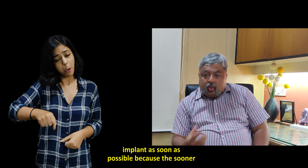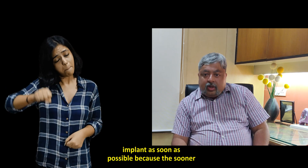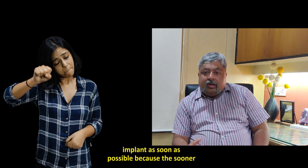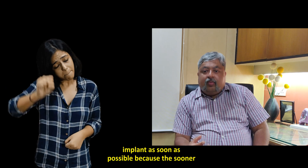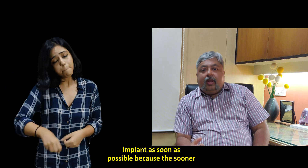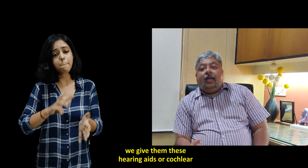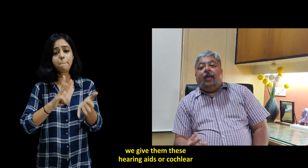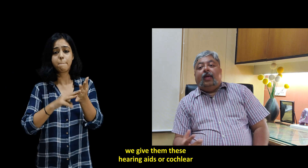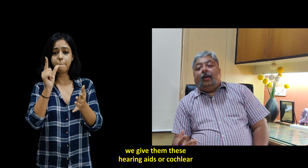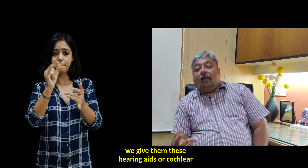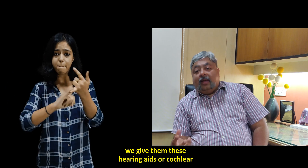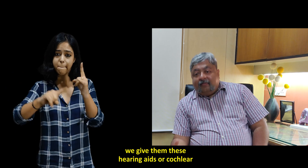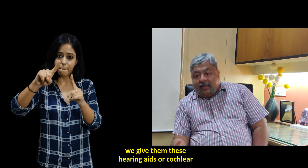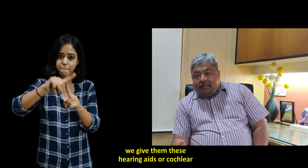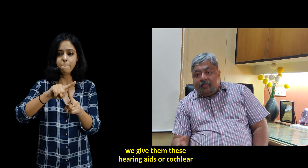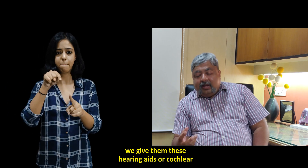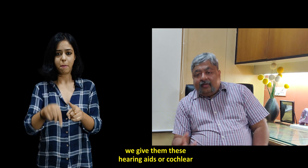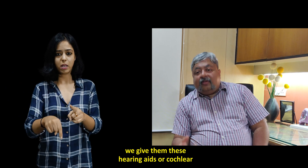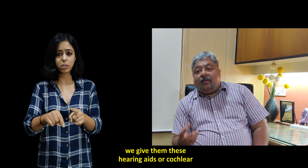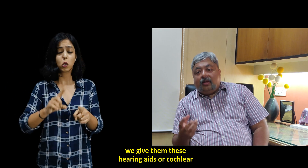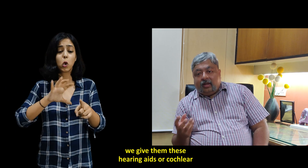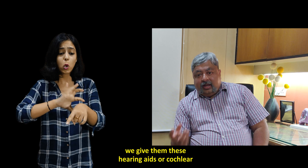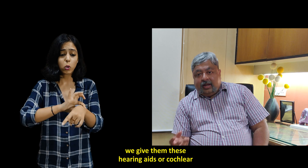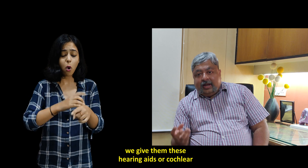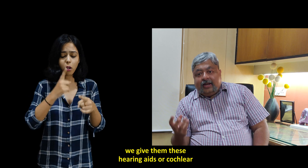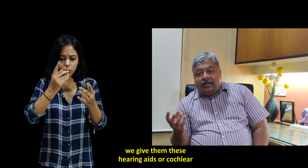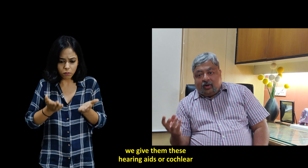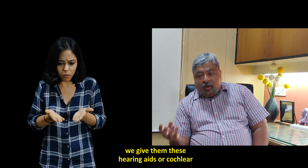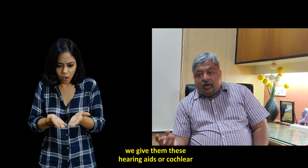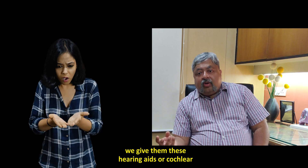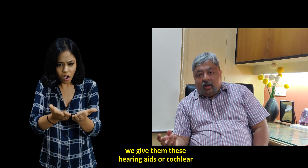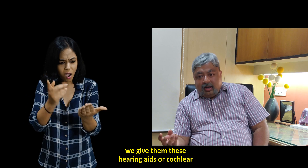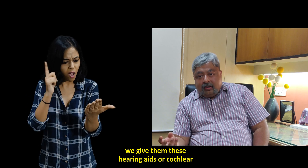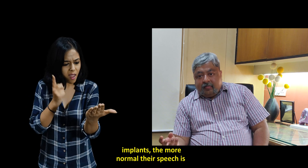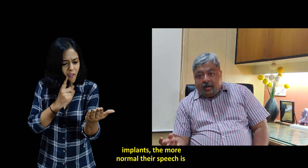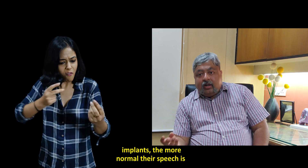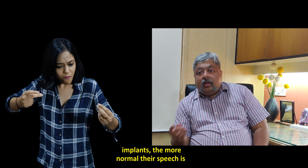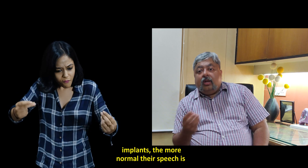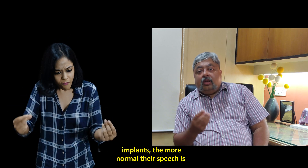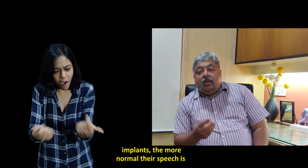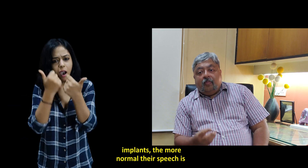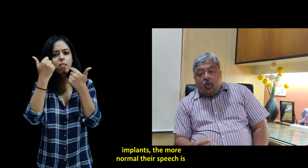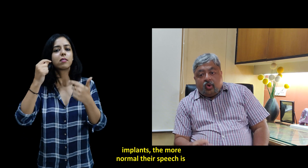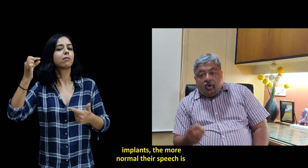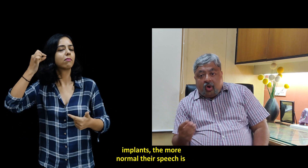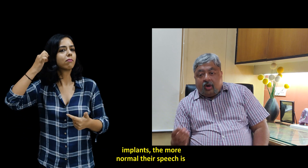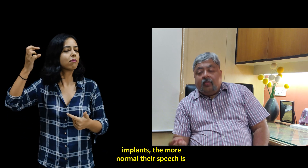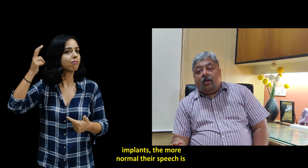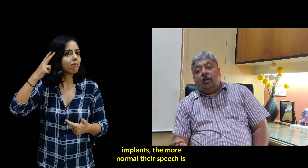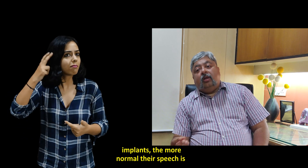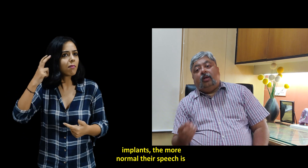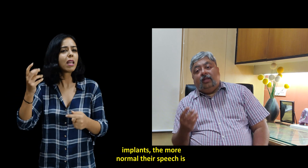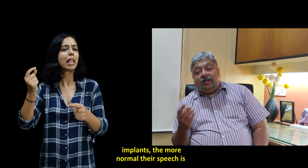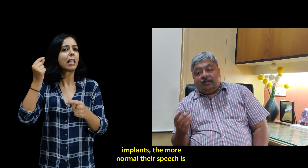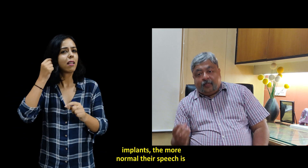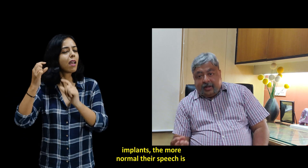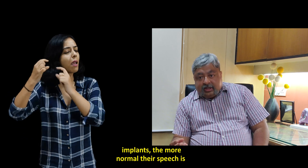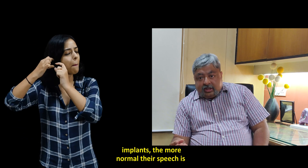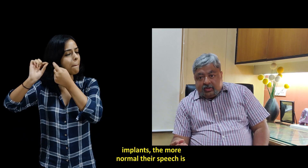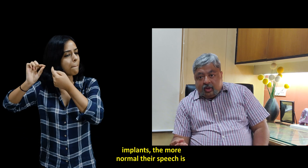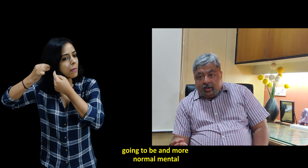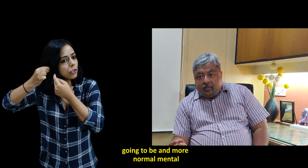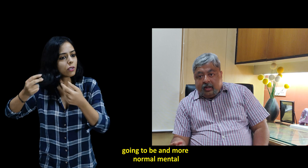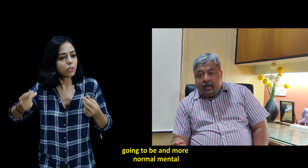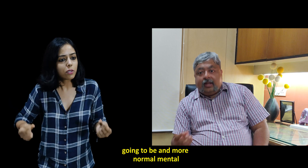the sooner we give them these hearing aids or cochlear implant the more normal their